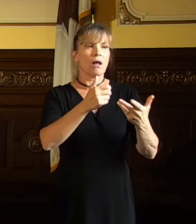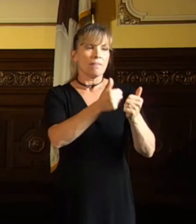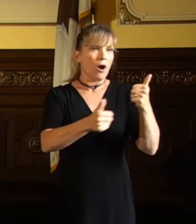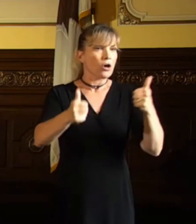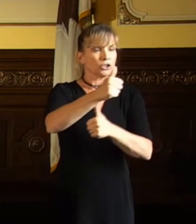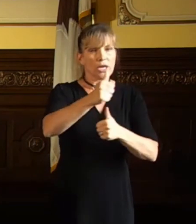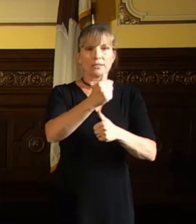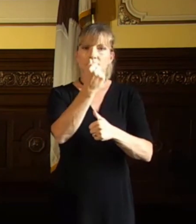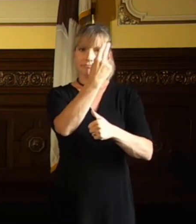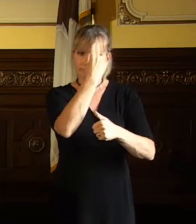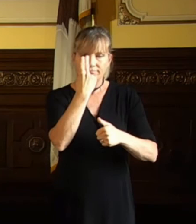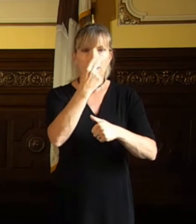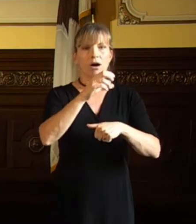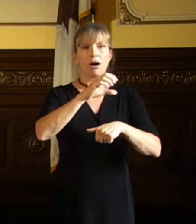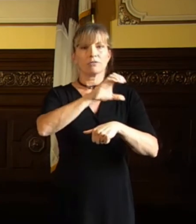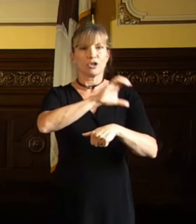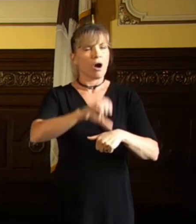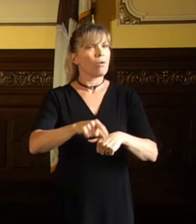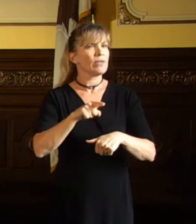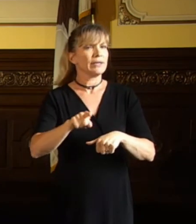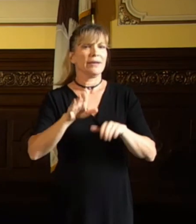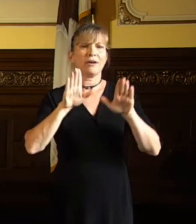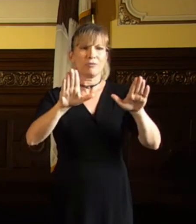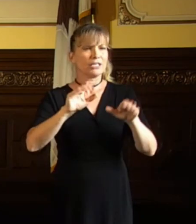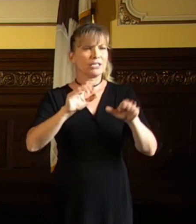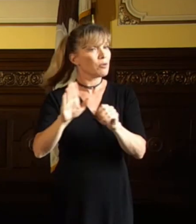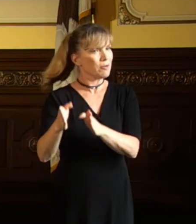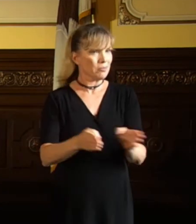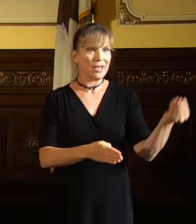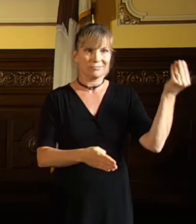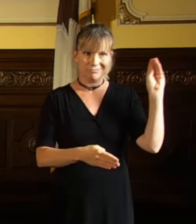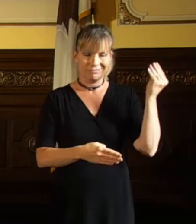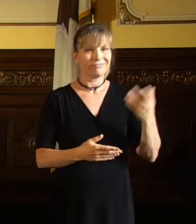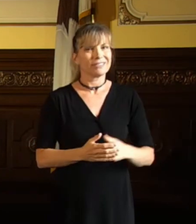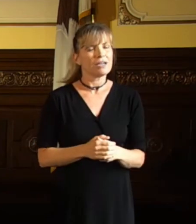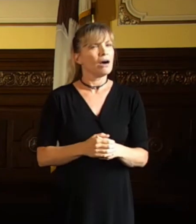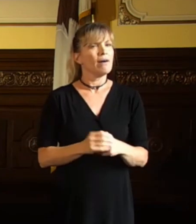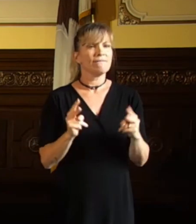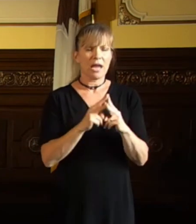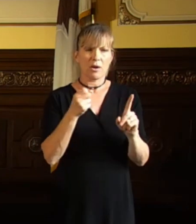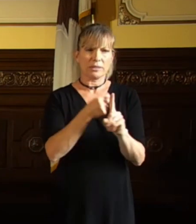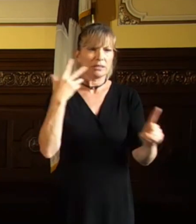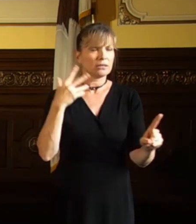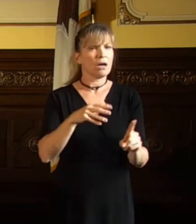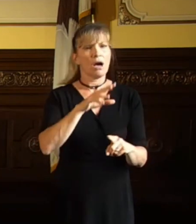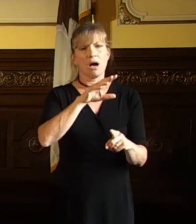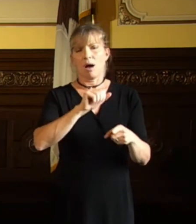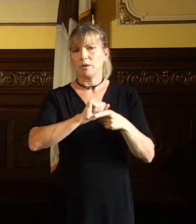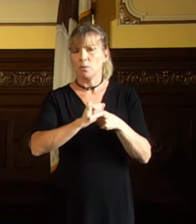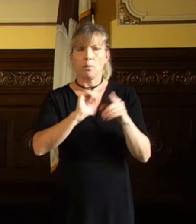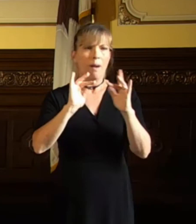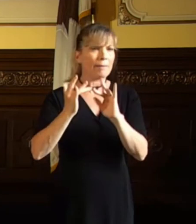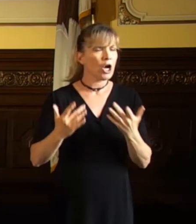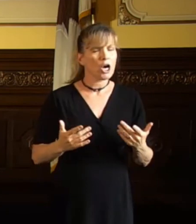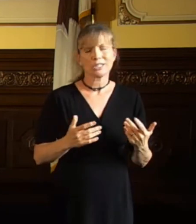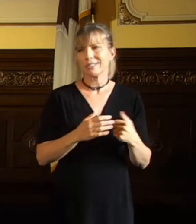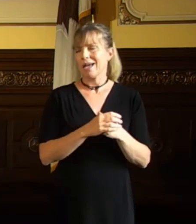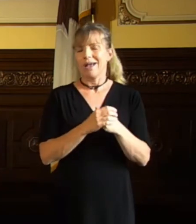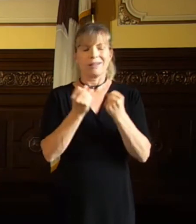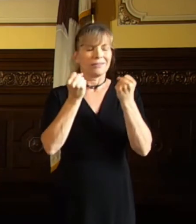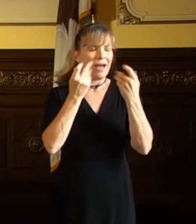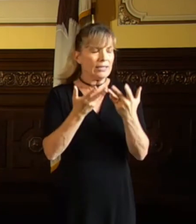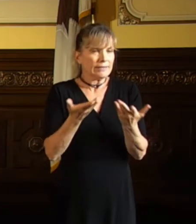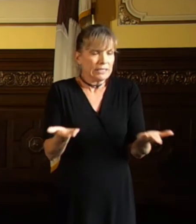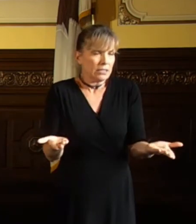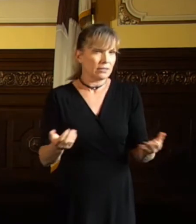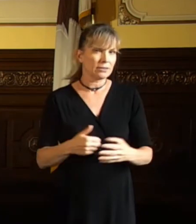Archdiocese of Chicago did a terrific job with their plan, very detailed webinars and lots of